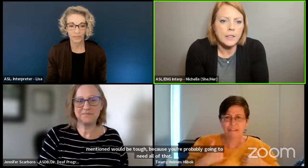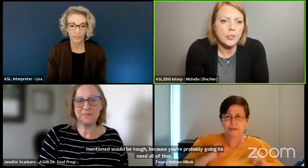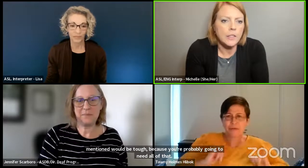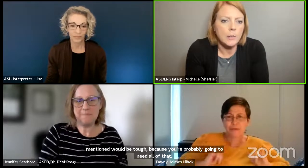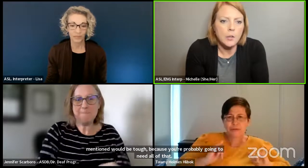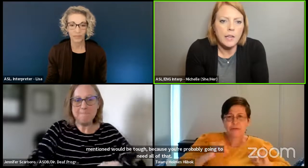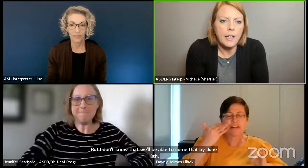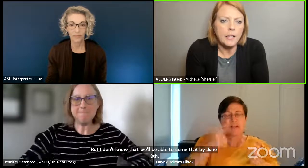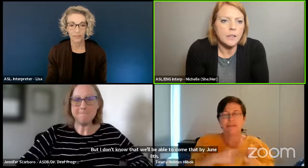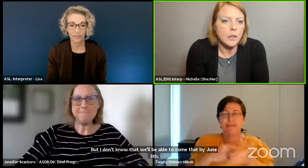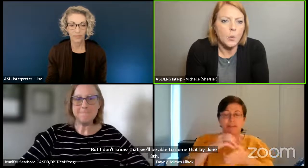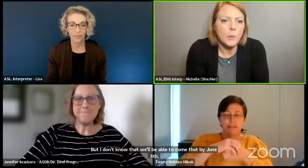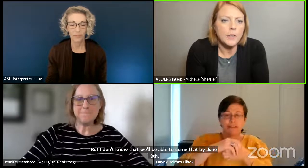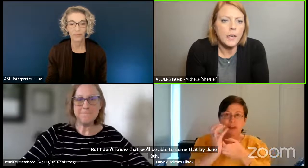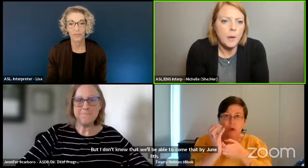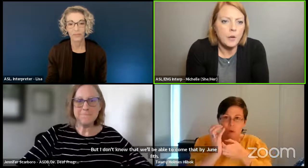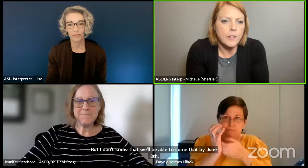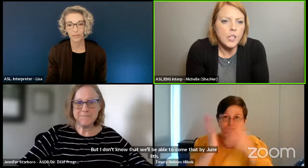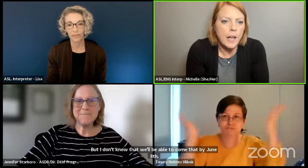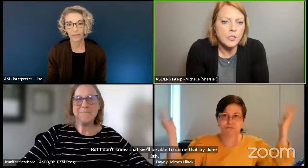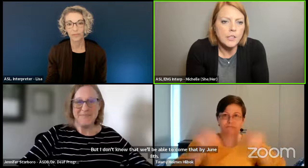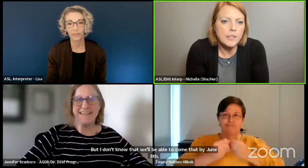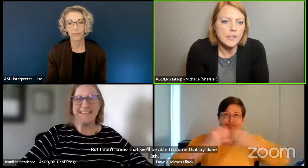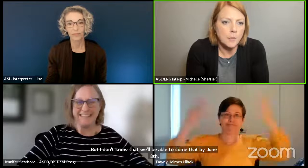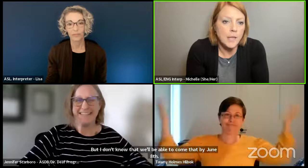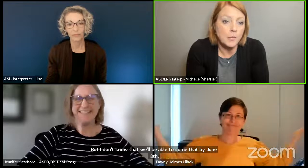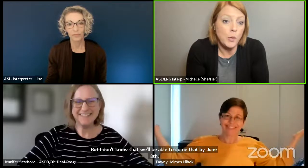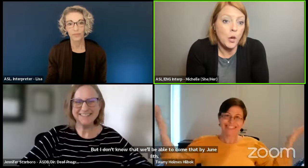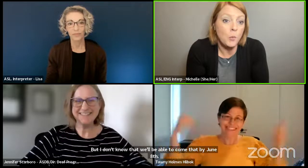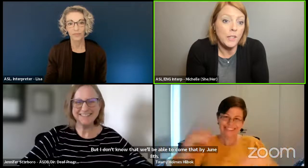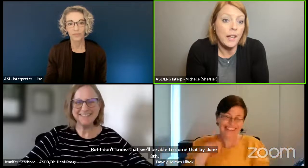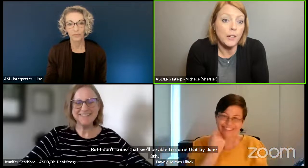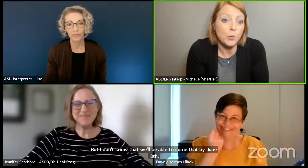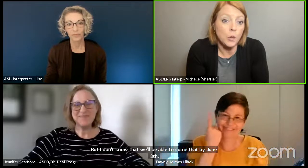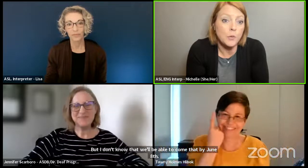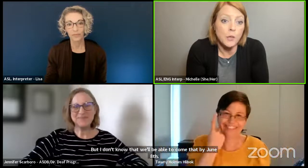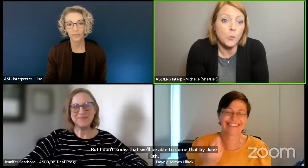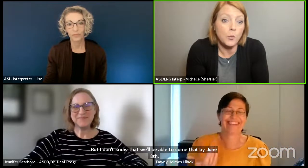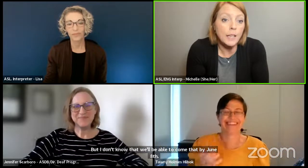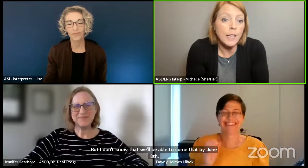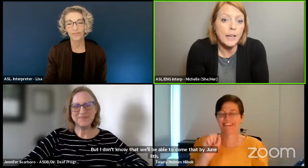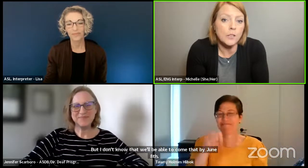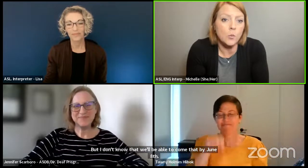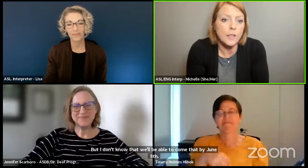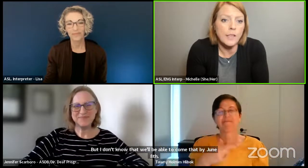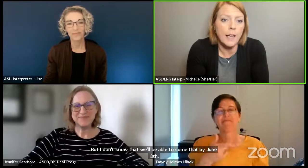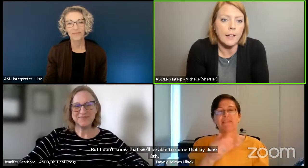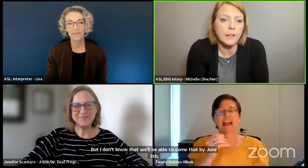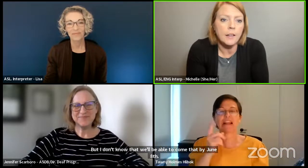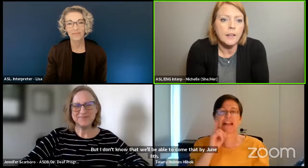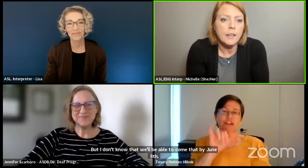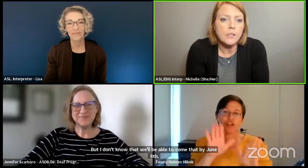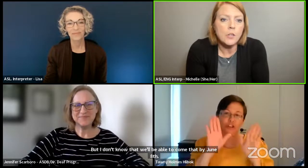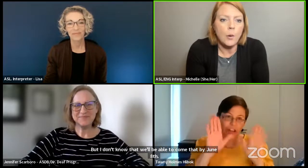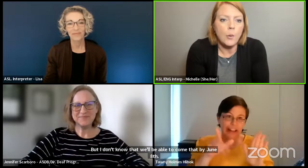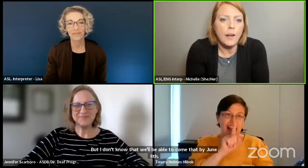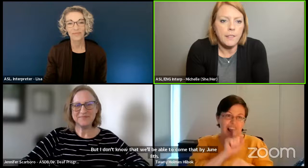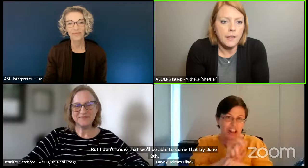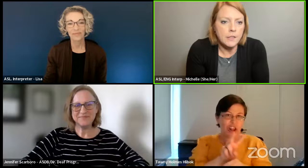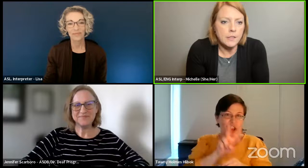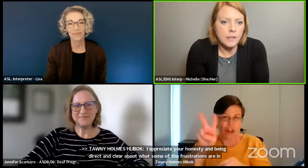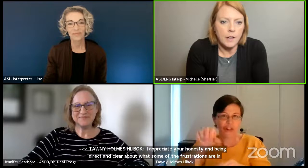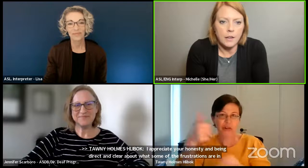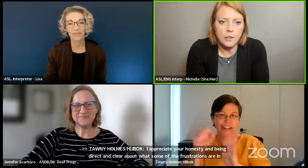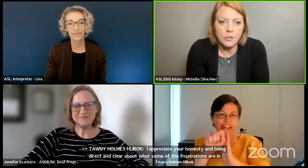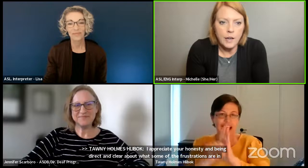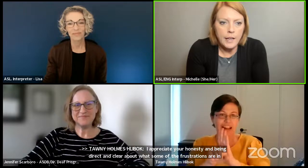can continue to communicate openly about the challenges, and sometimes we open a can of worms and we realize what's ahead. So I